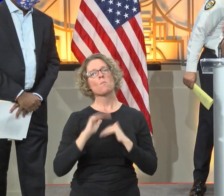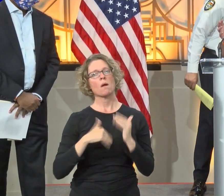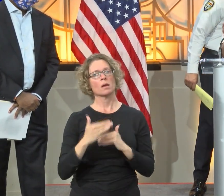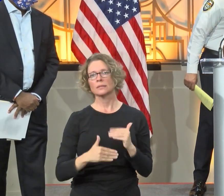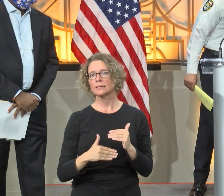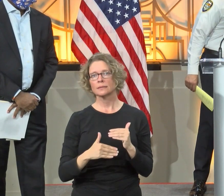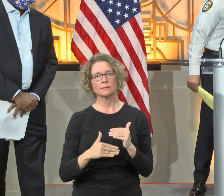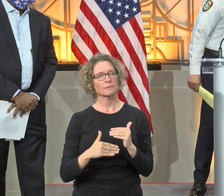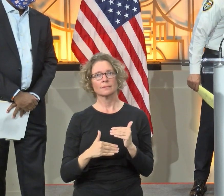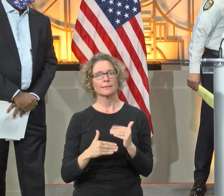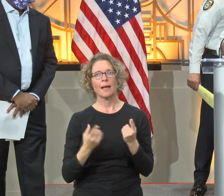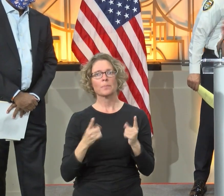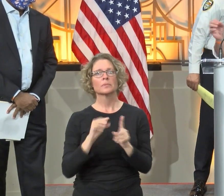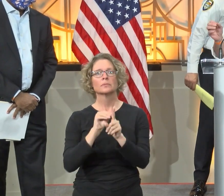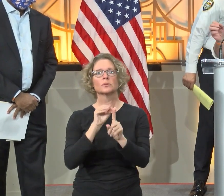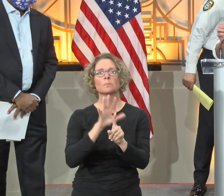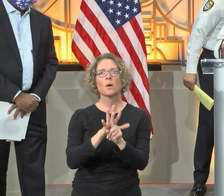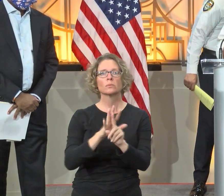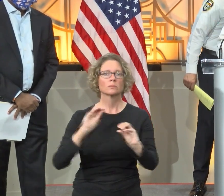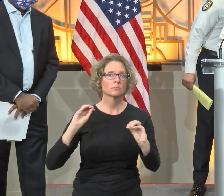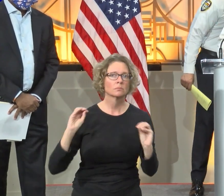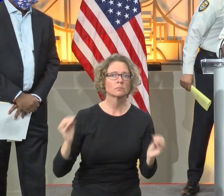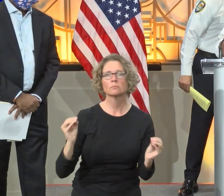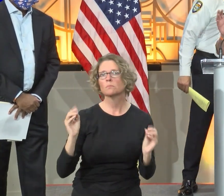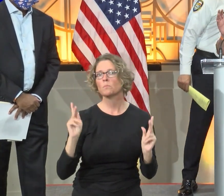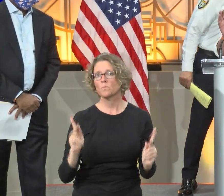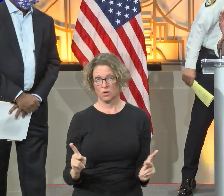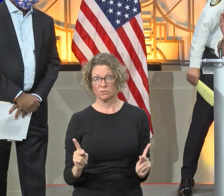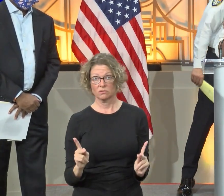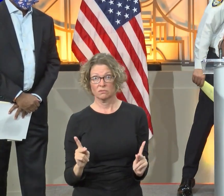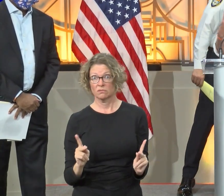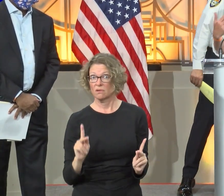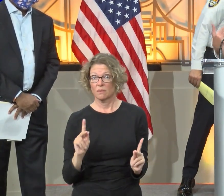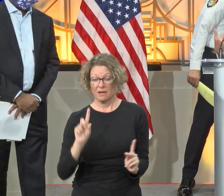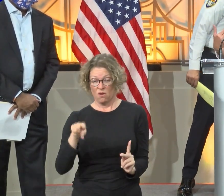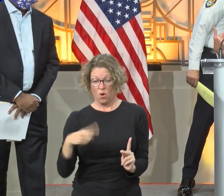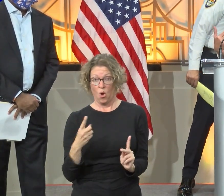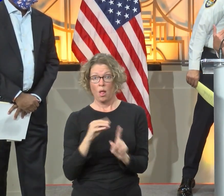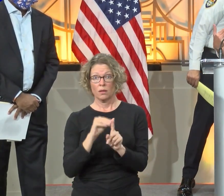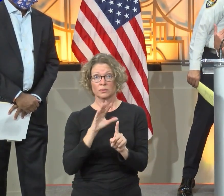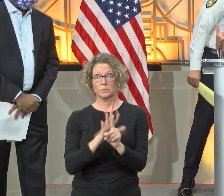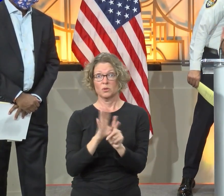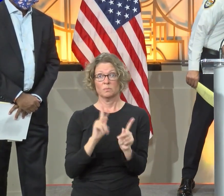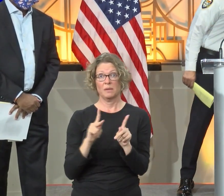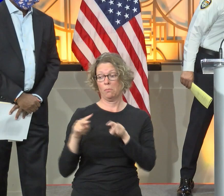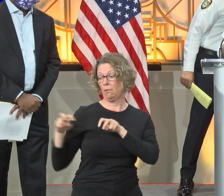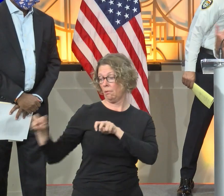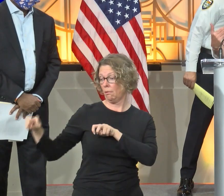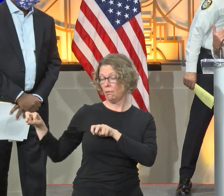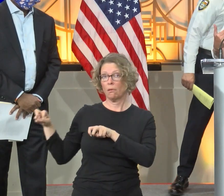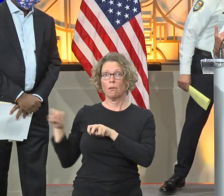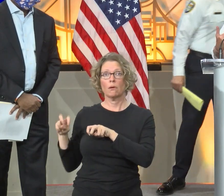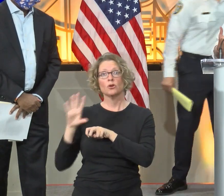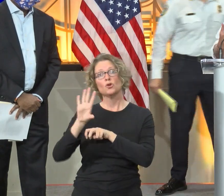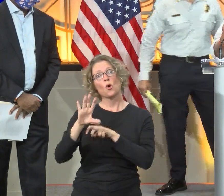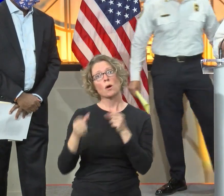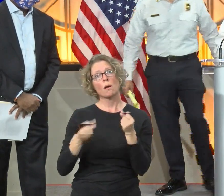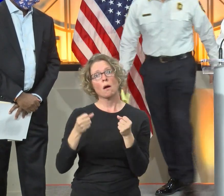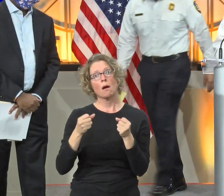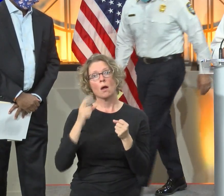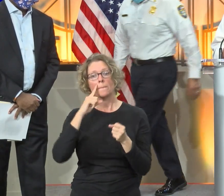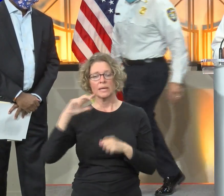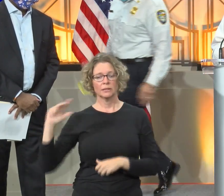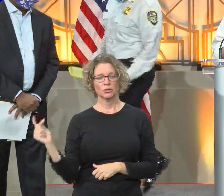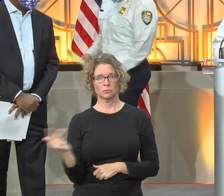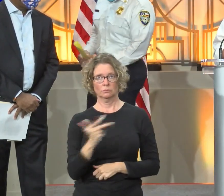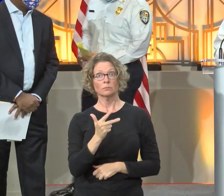don't get exposed to anyone. If there's, the only people you would be exposed to, whoever is in your car. Because when you get on location and you talk